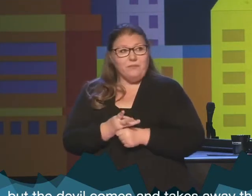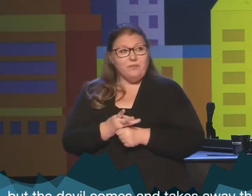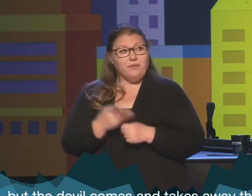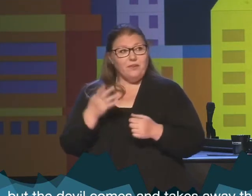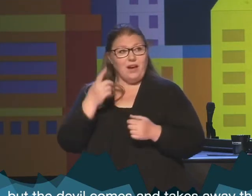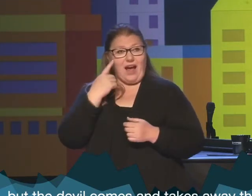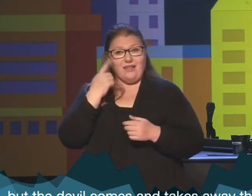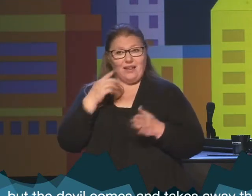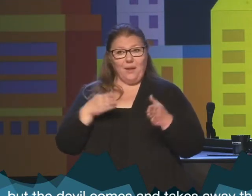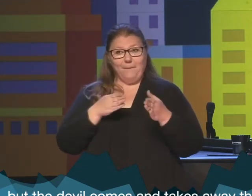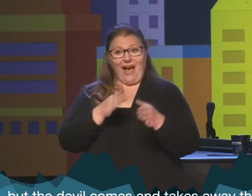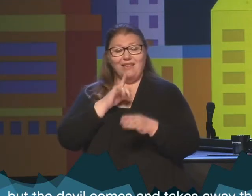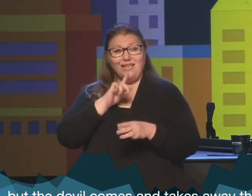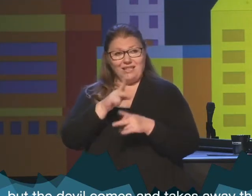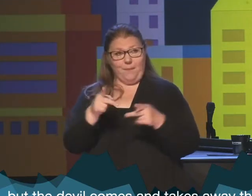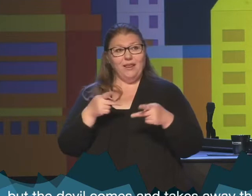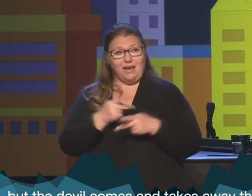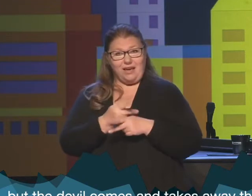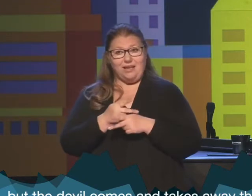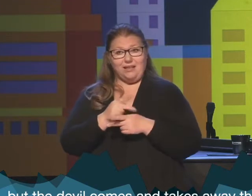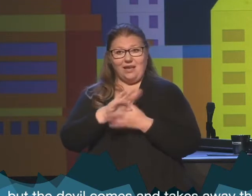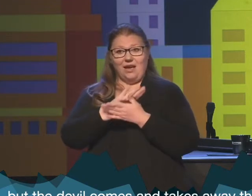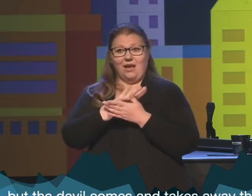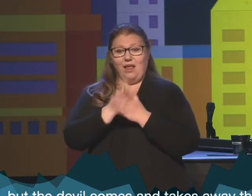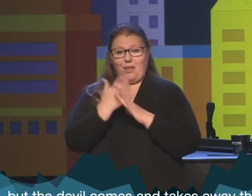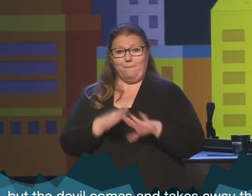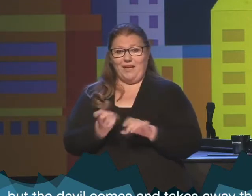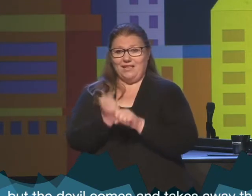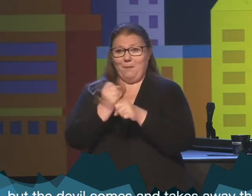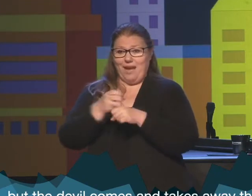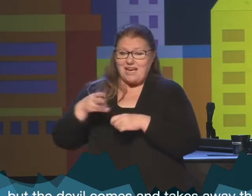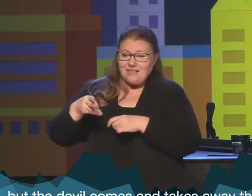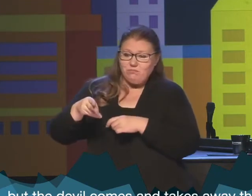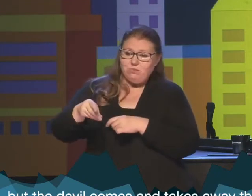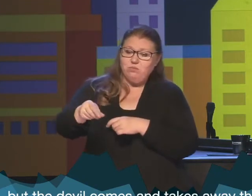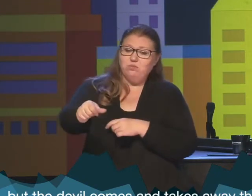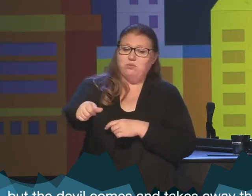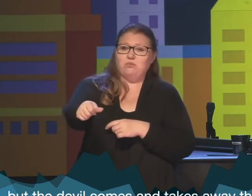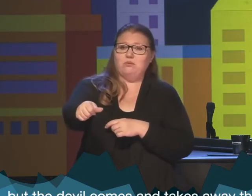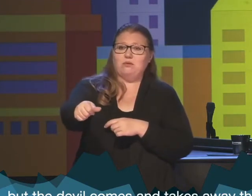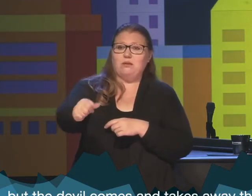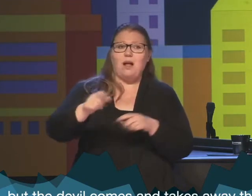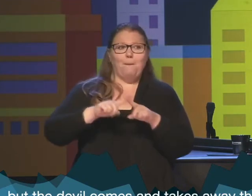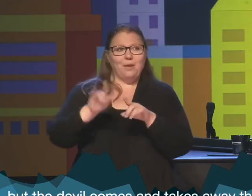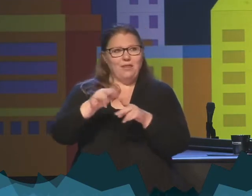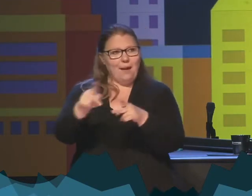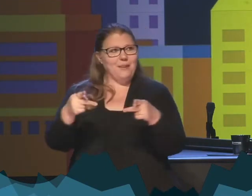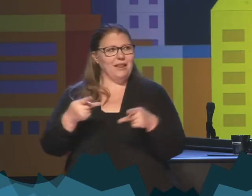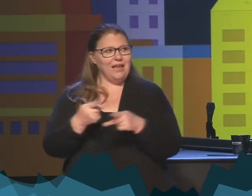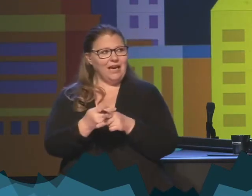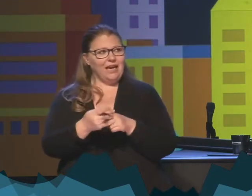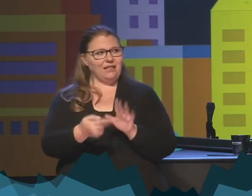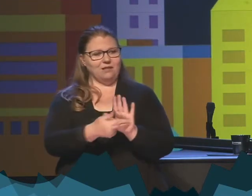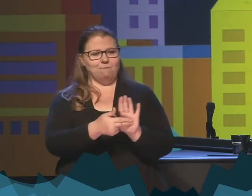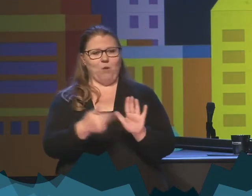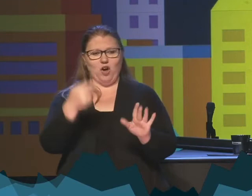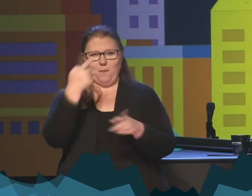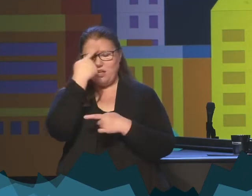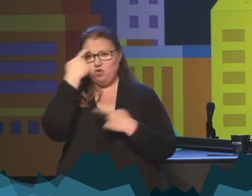path is the place where the peacemaking seed, where the seed of the gospel is sown, but that place is marked by